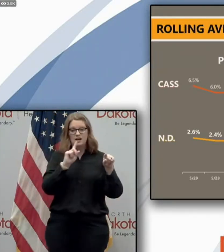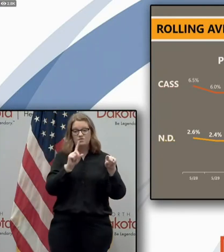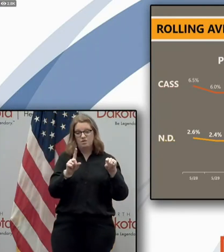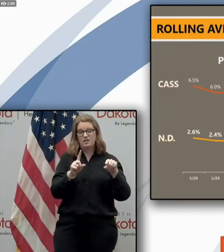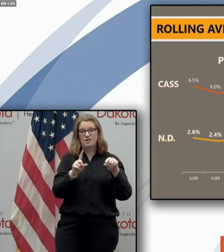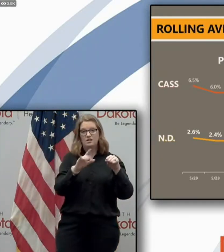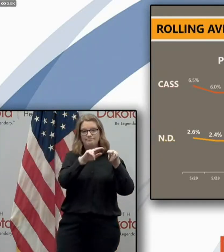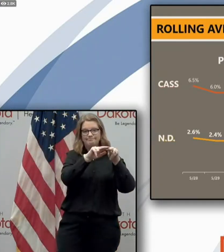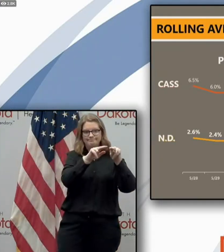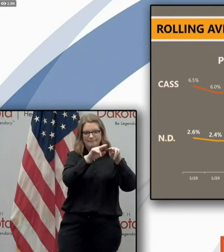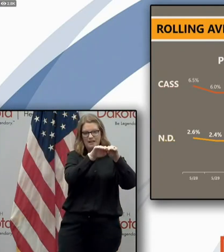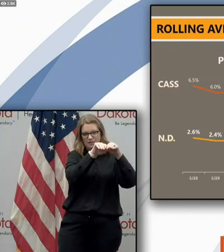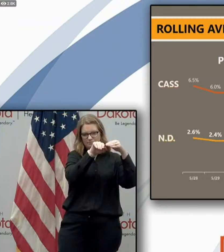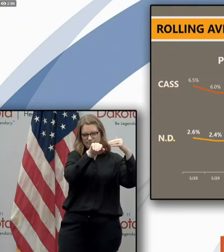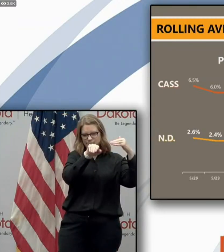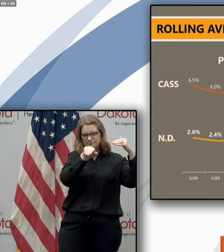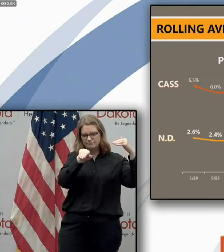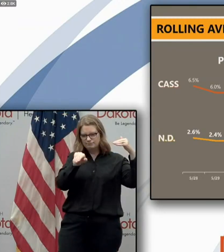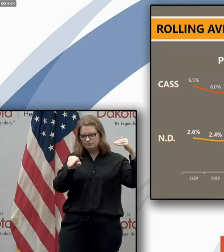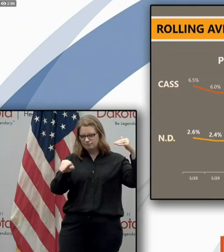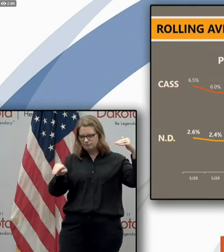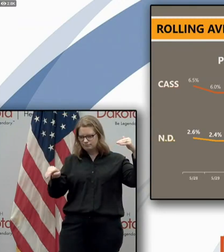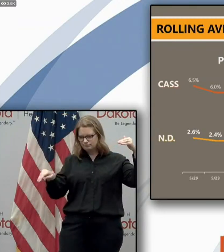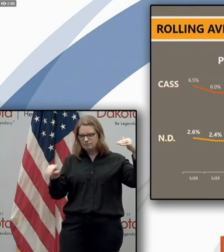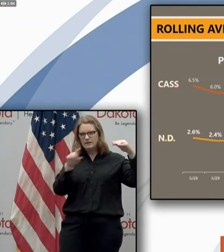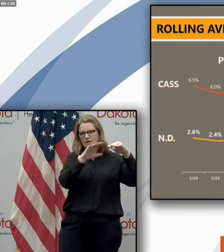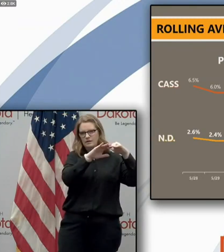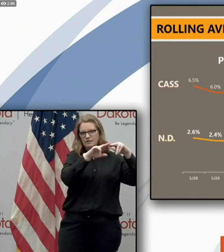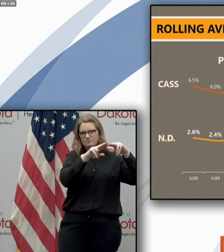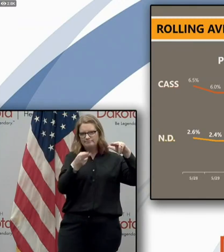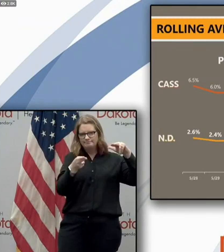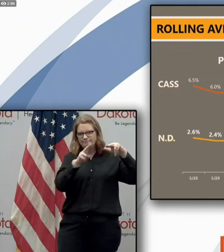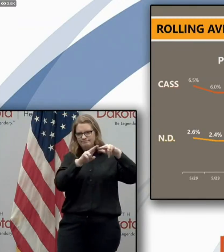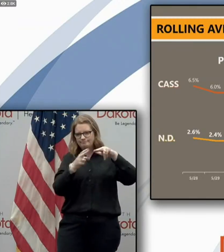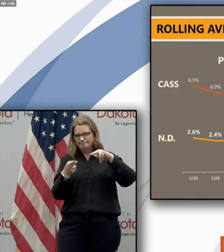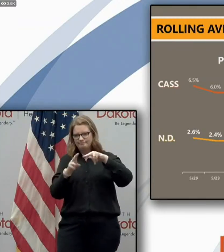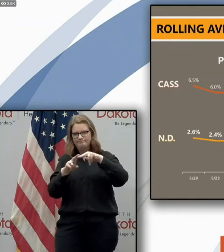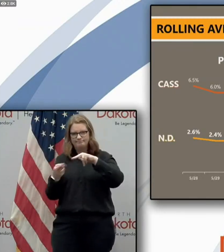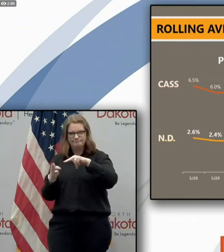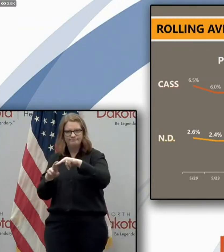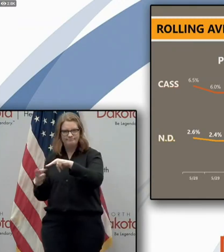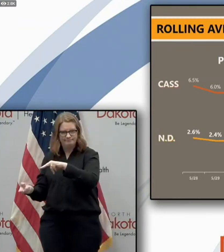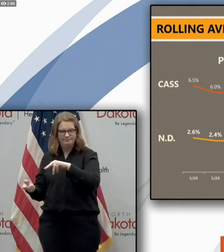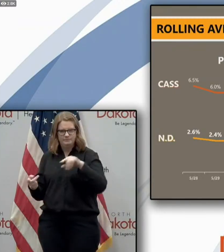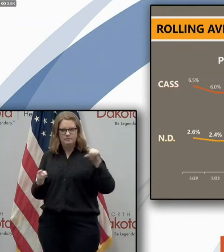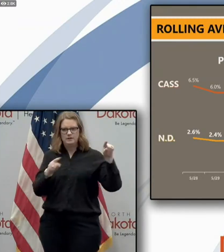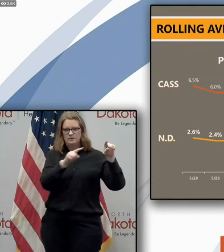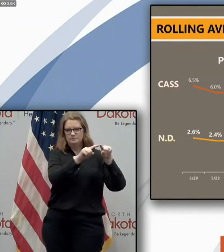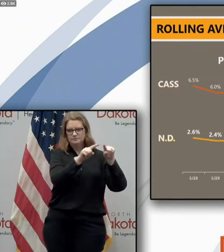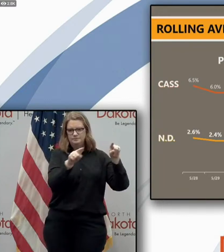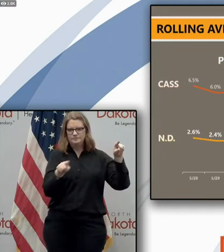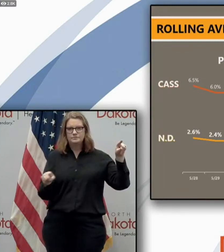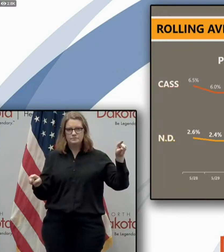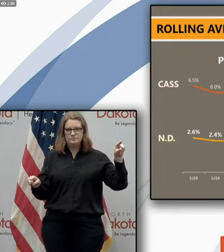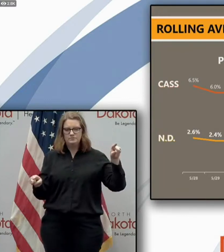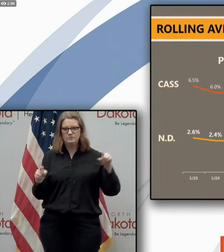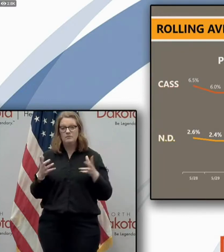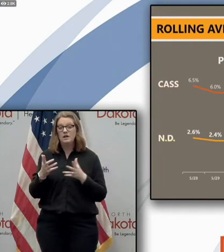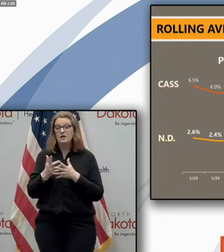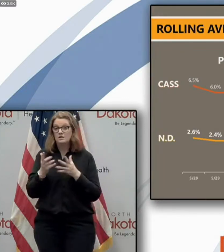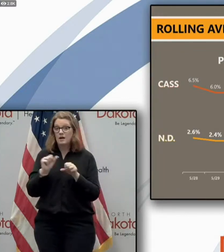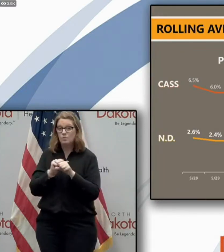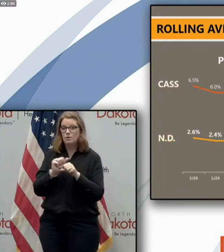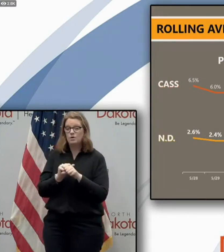progress in bringing the line down and keeping the line down. We continue to do a lot of work with the Cass